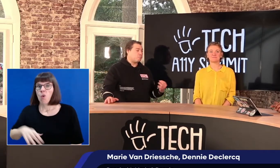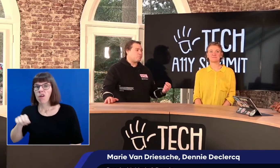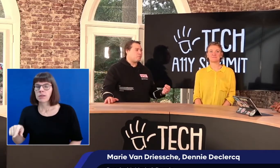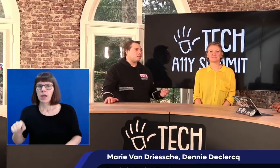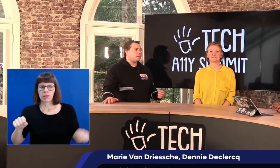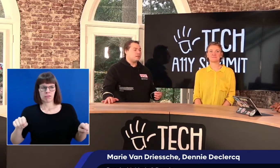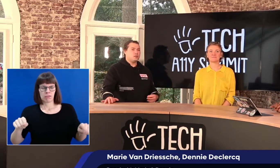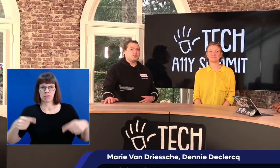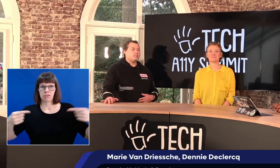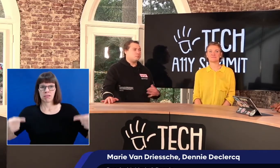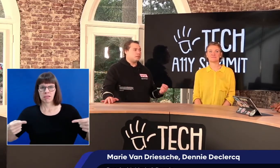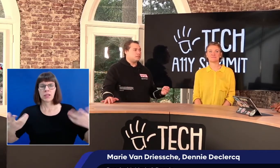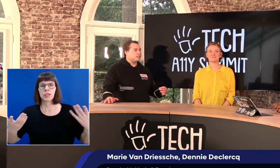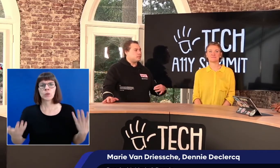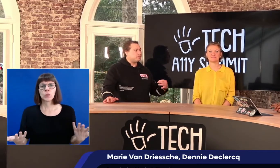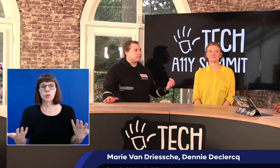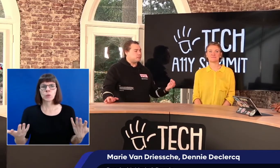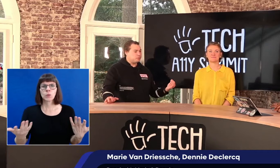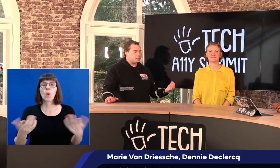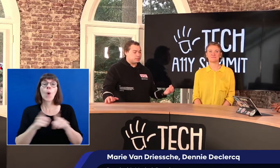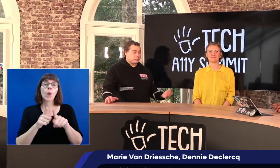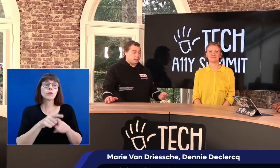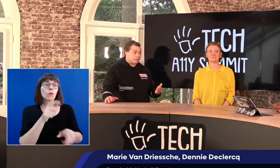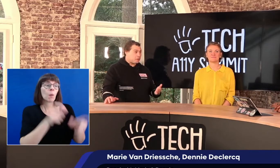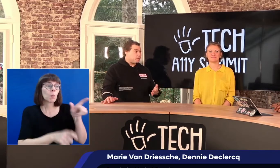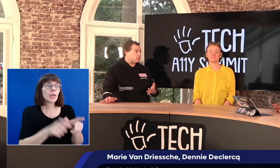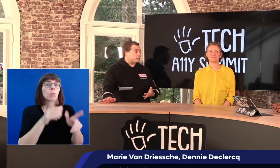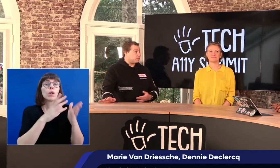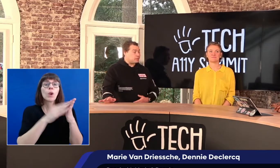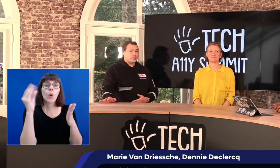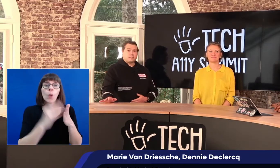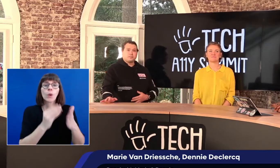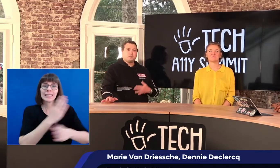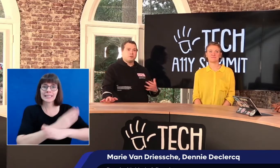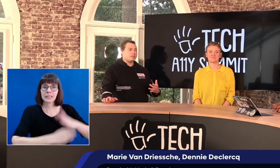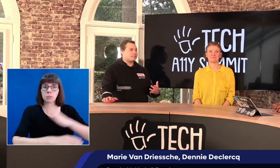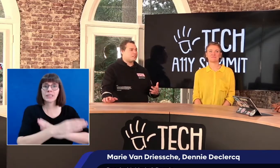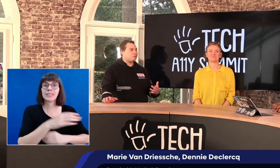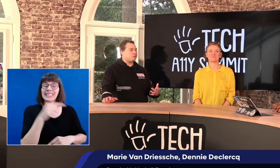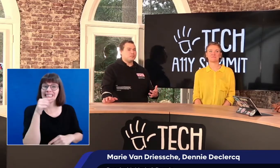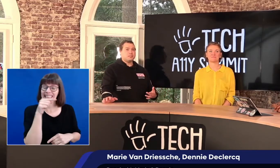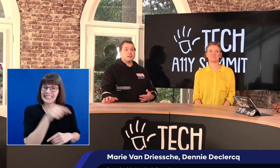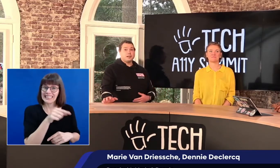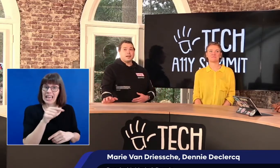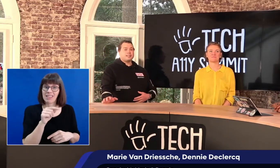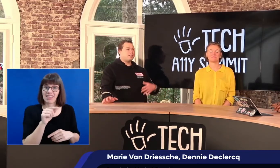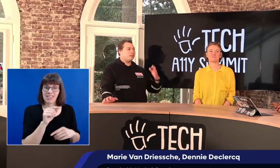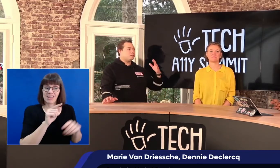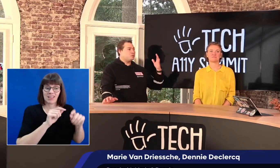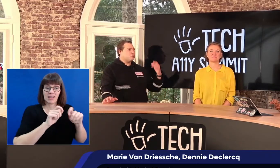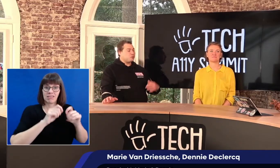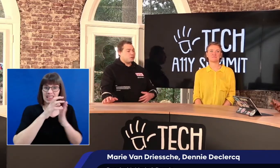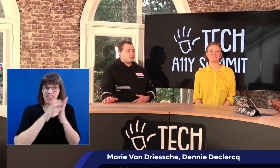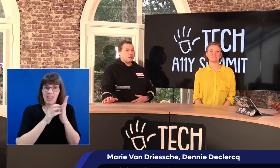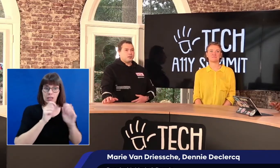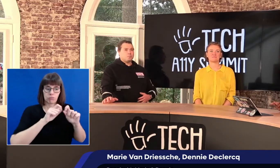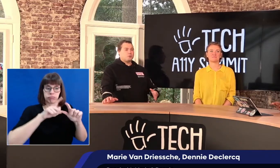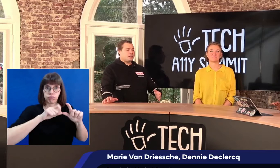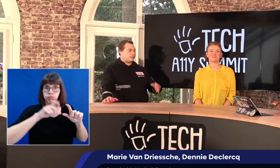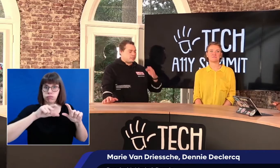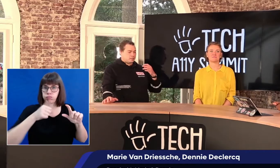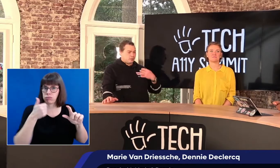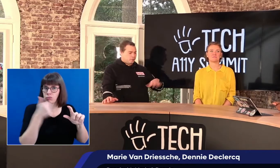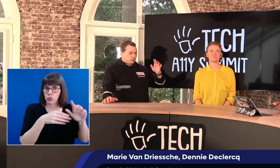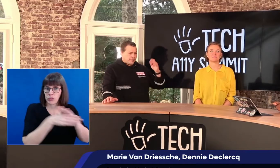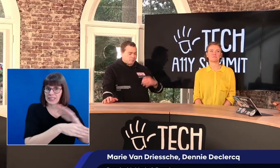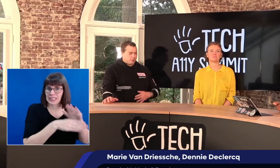apps for people with learning disabilities, intellectual disabilities. Comic Sans MS is one of the most accessible fonts, and then one Google put